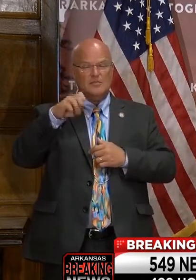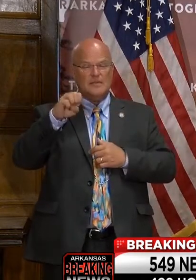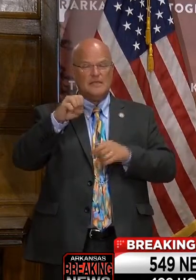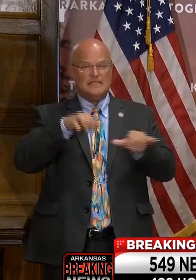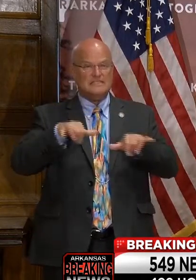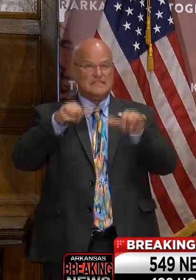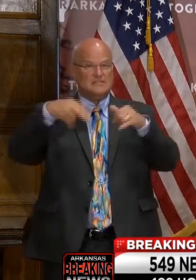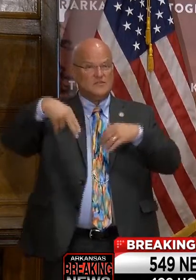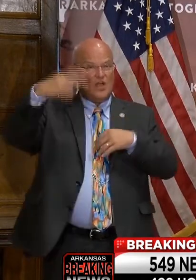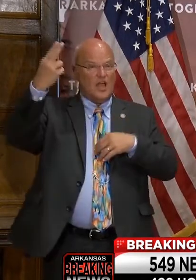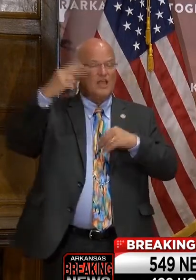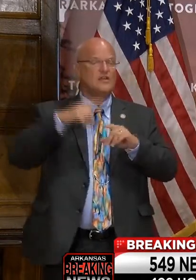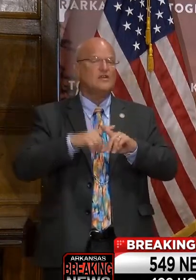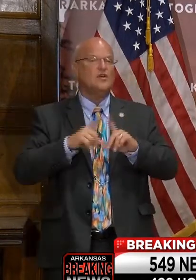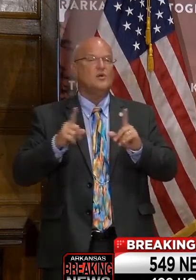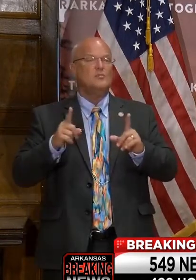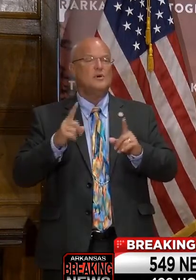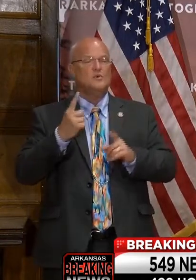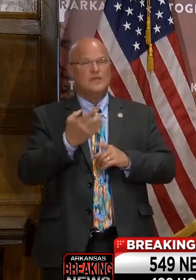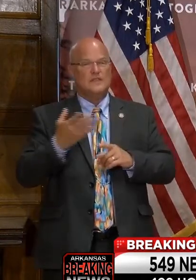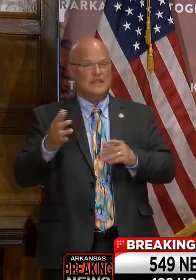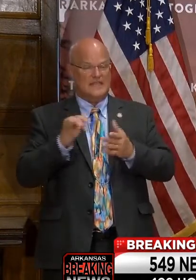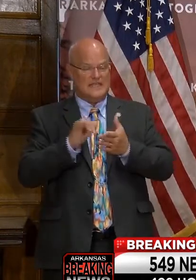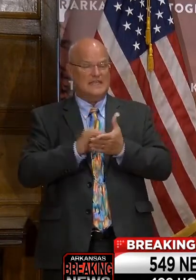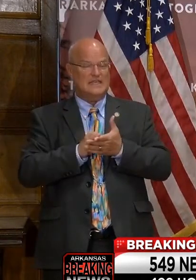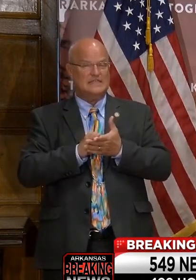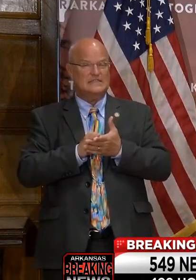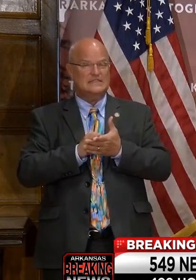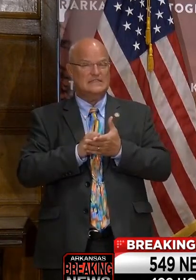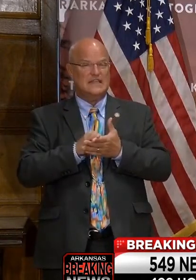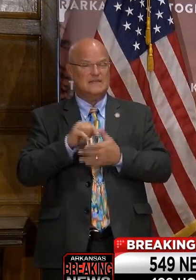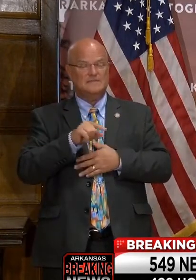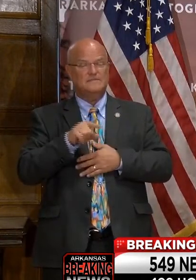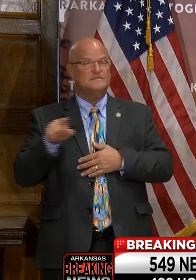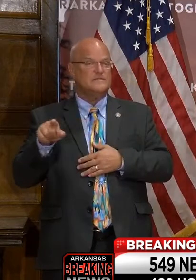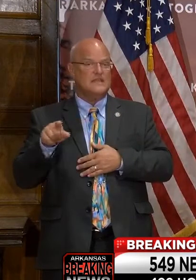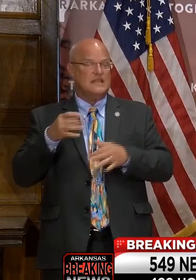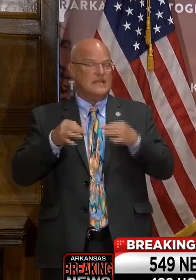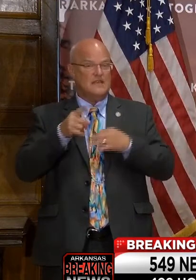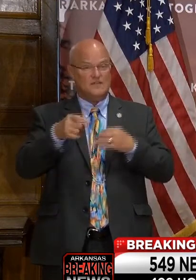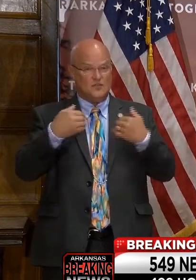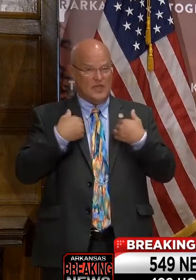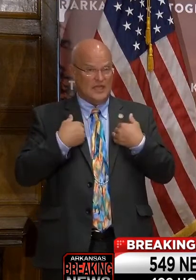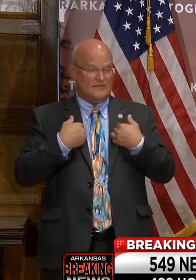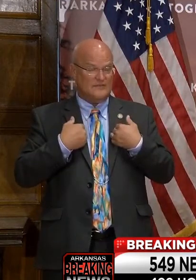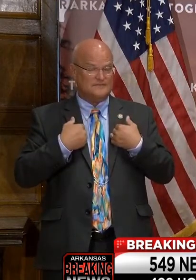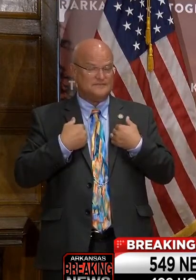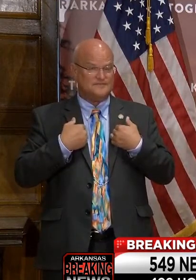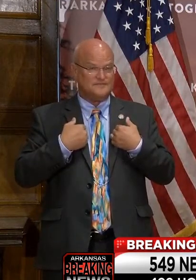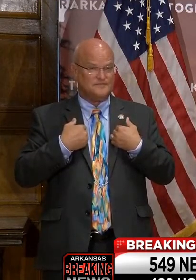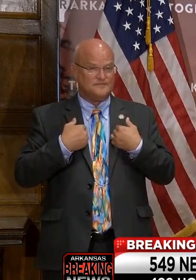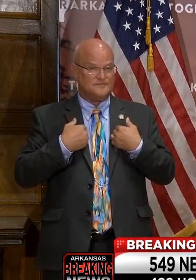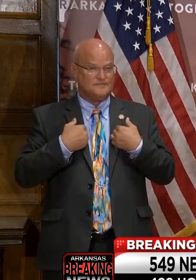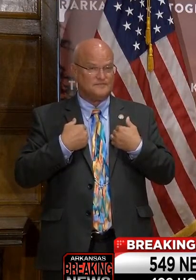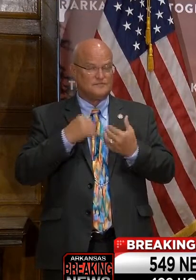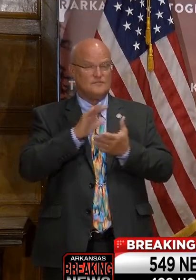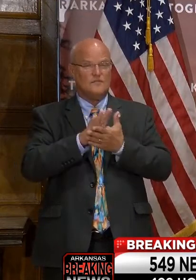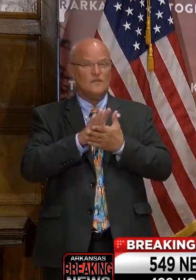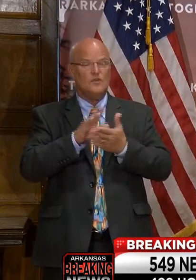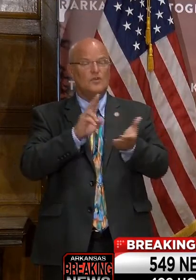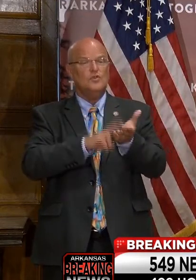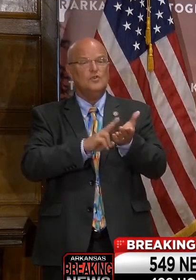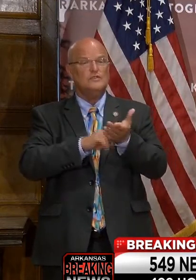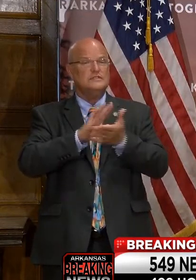are higher, but it's one of those things where if you have the school nurses